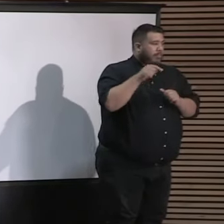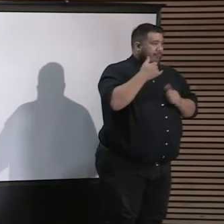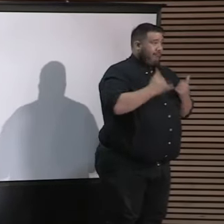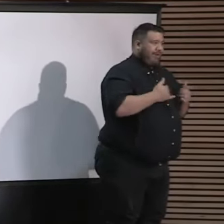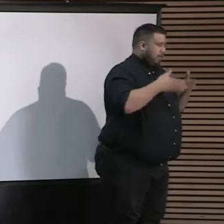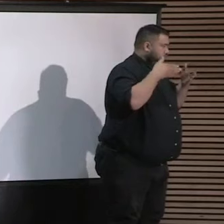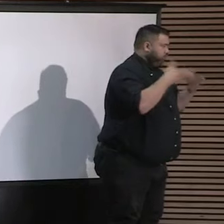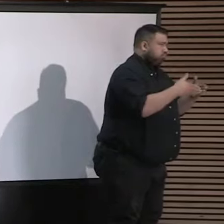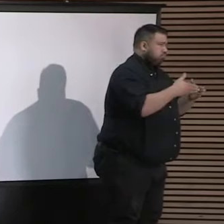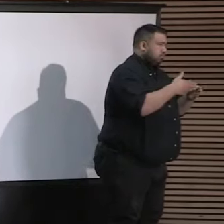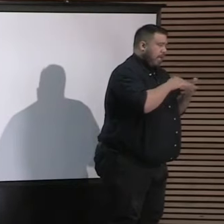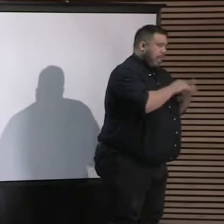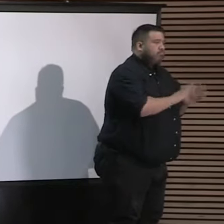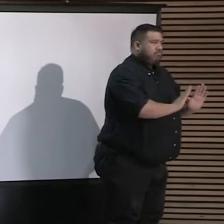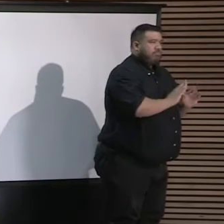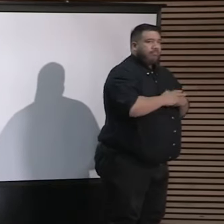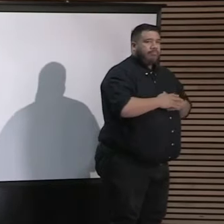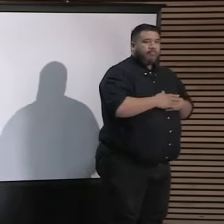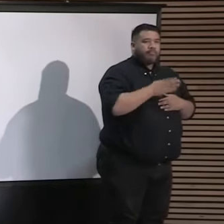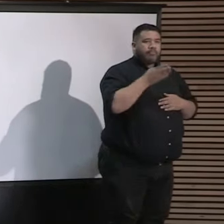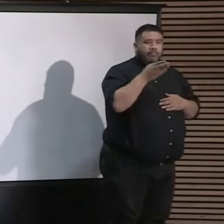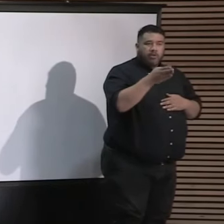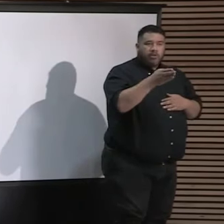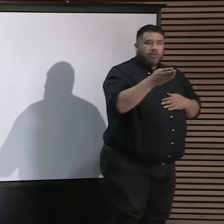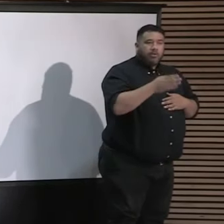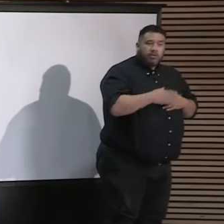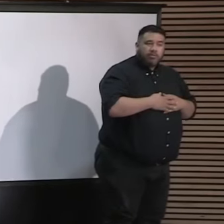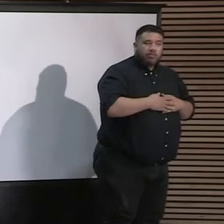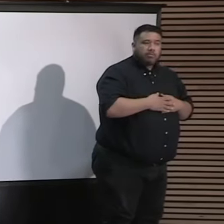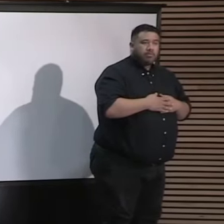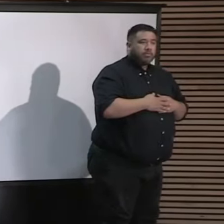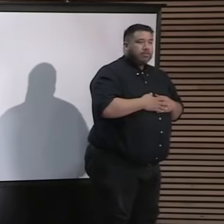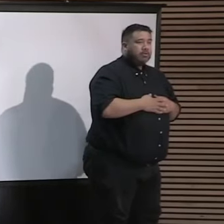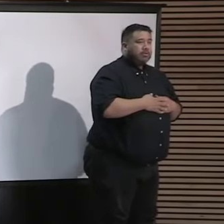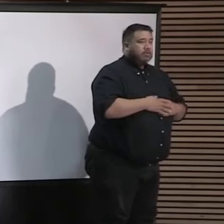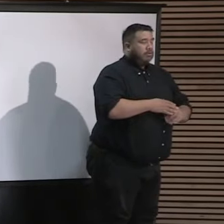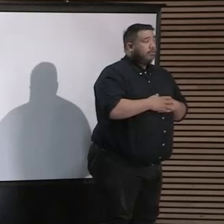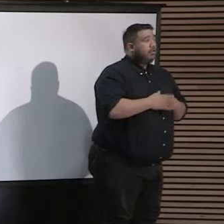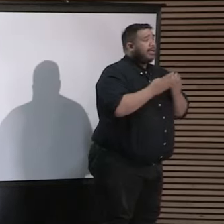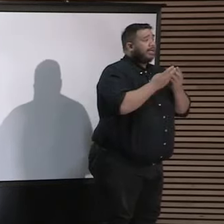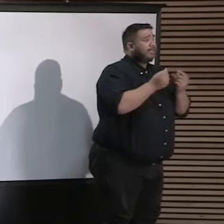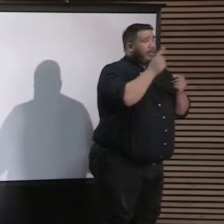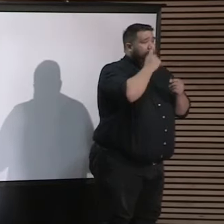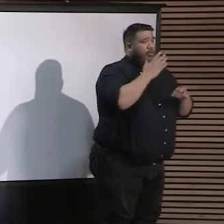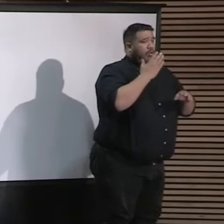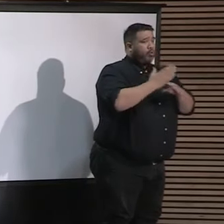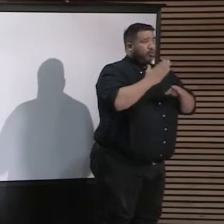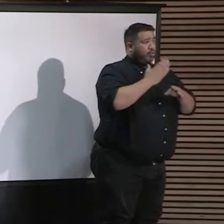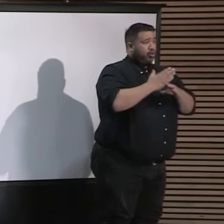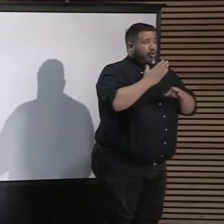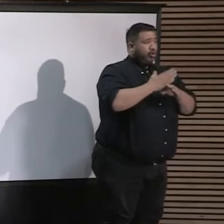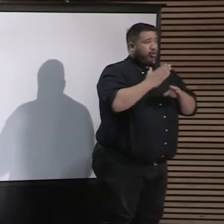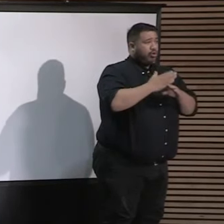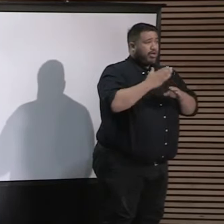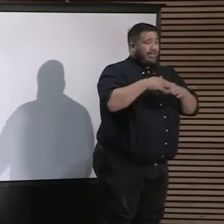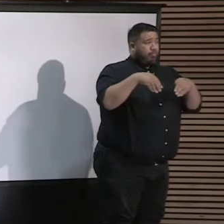with what's in front of us right now. So we understand that border workers have been leaving the international airport without tests to work in other areas of the country. Is